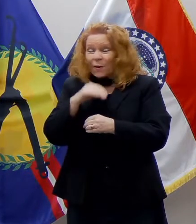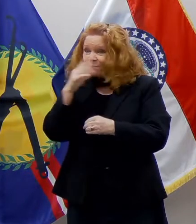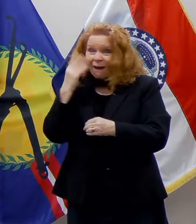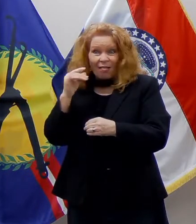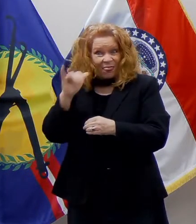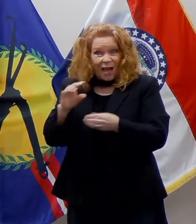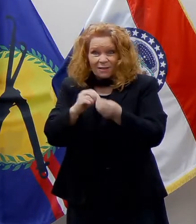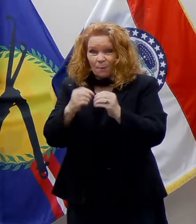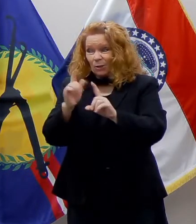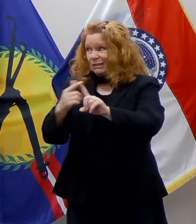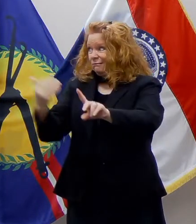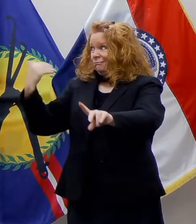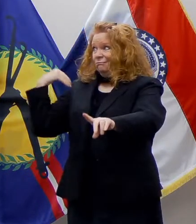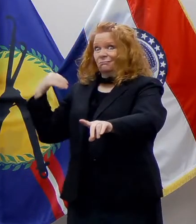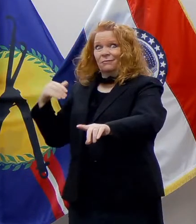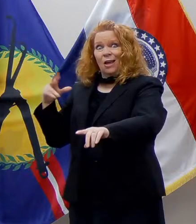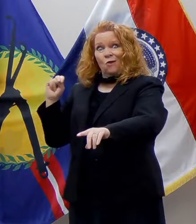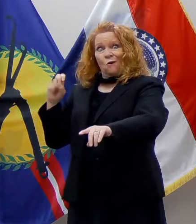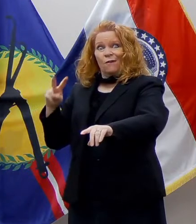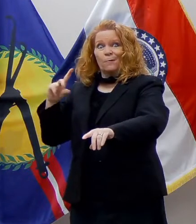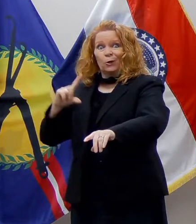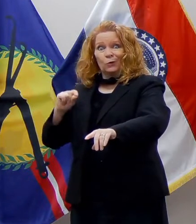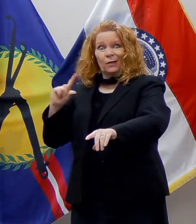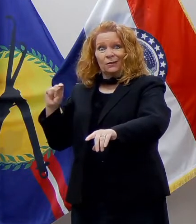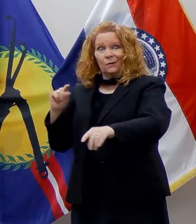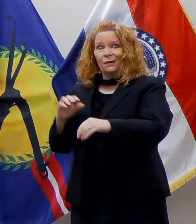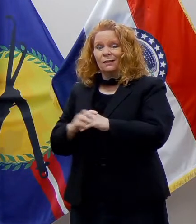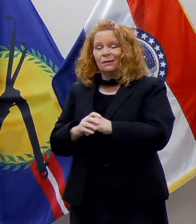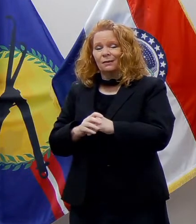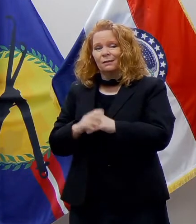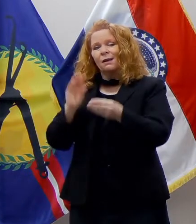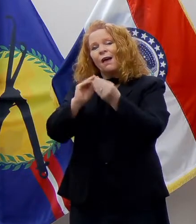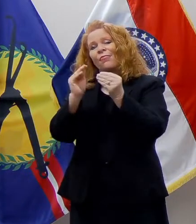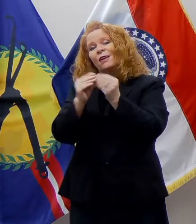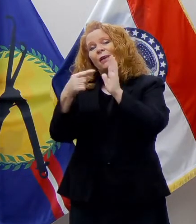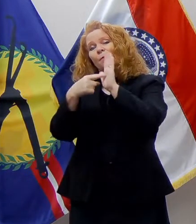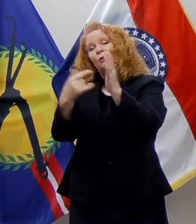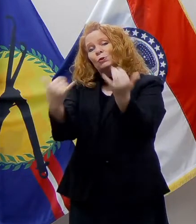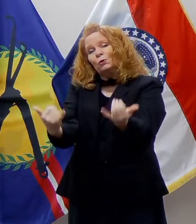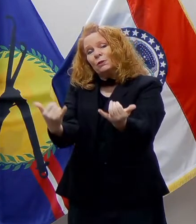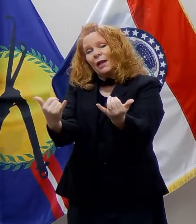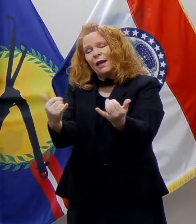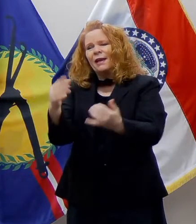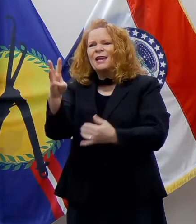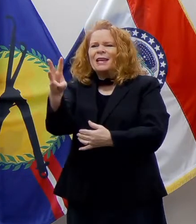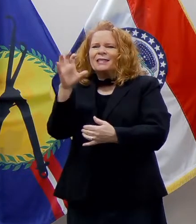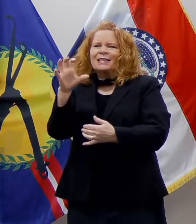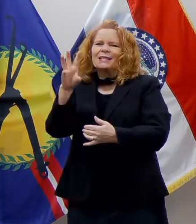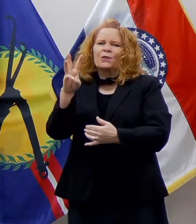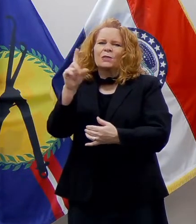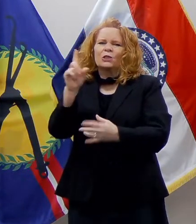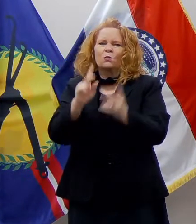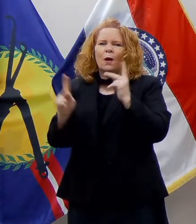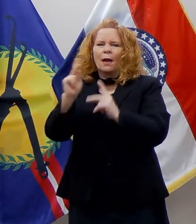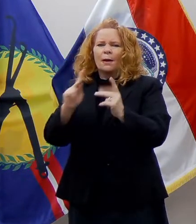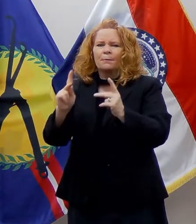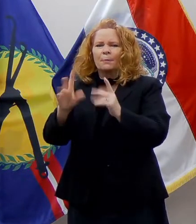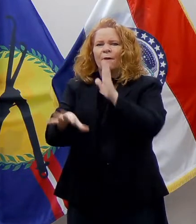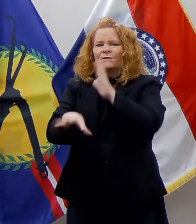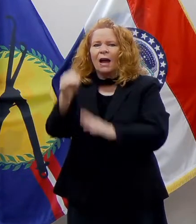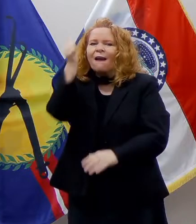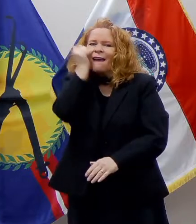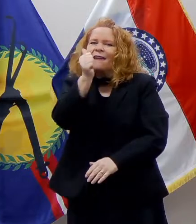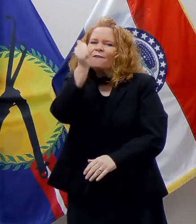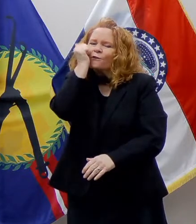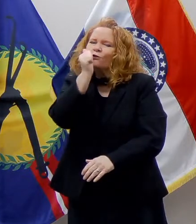such numbers. The latest numbers released today show about 661 people are being diagnosed per day based